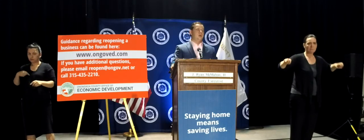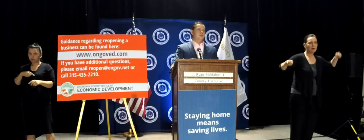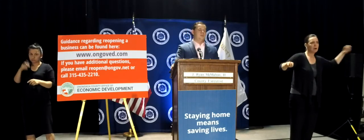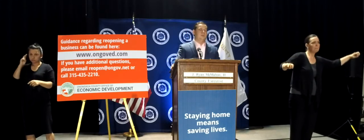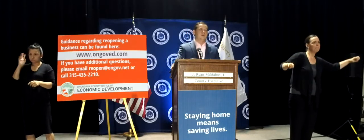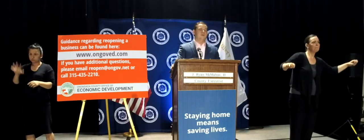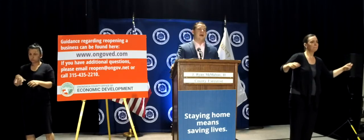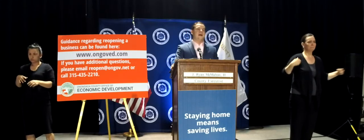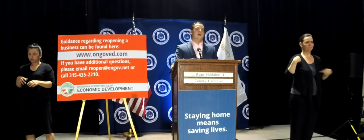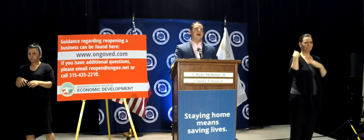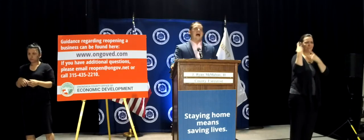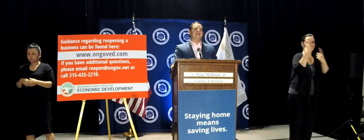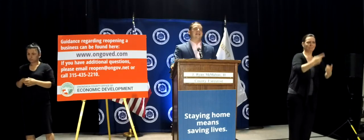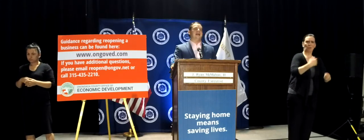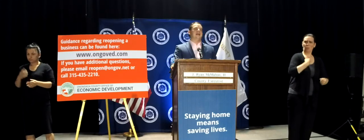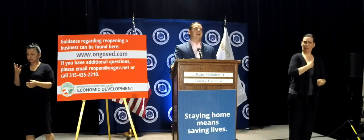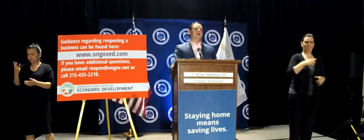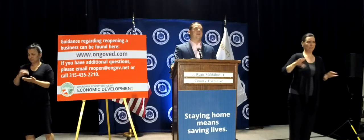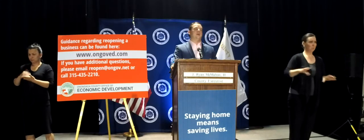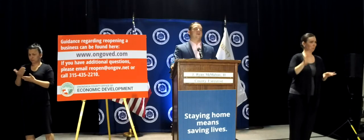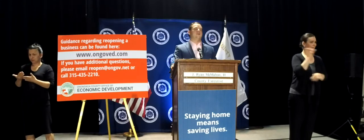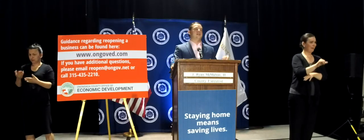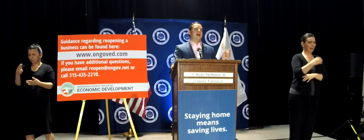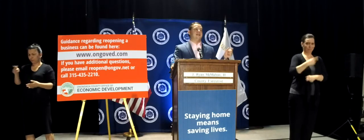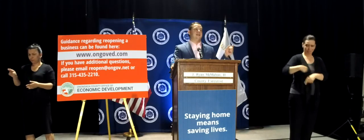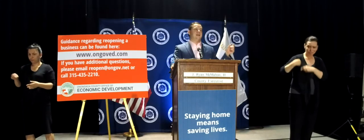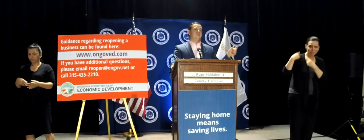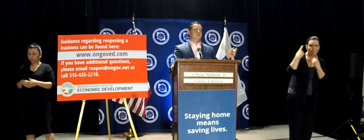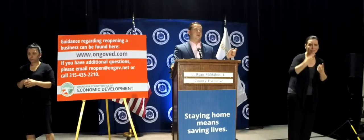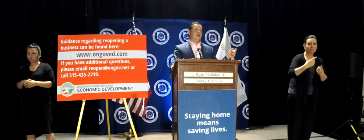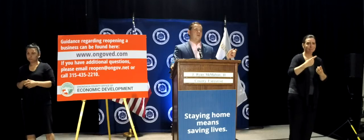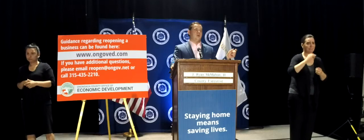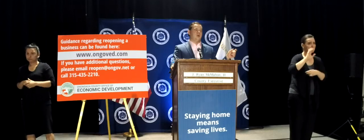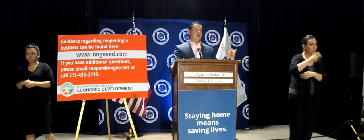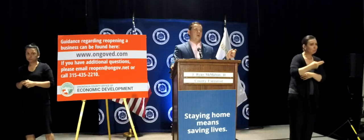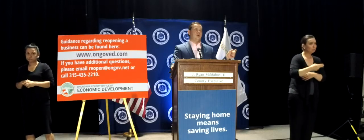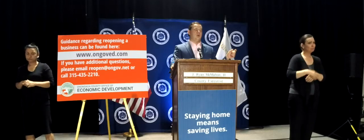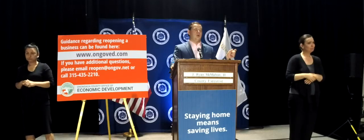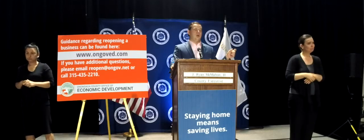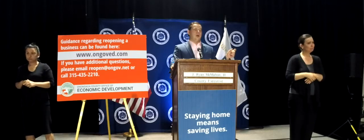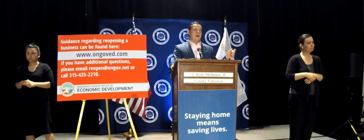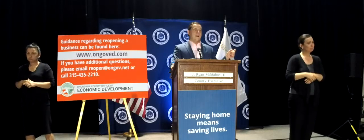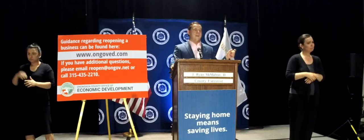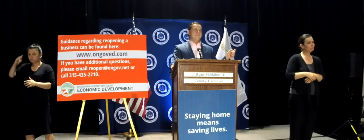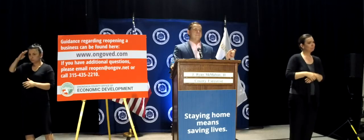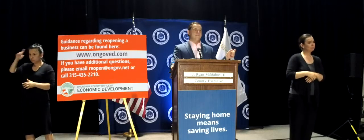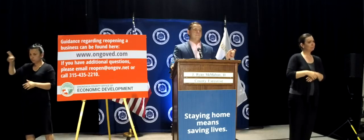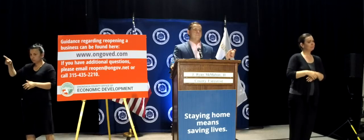So be prepared for that. I think on the slide today from the governor,